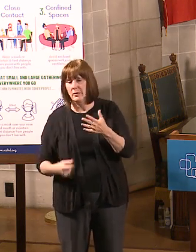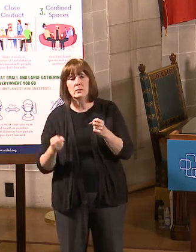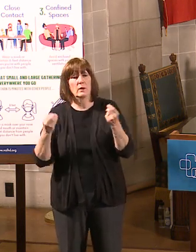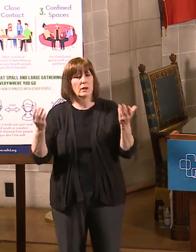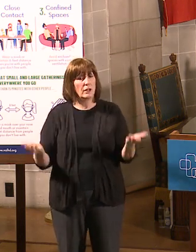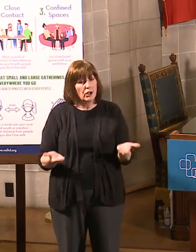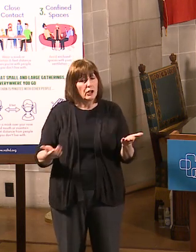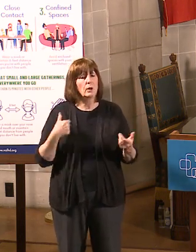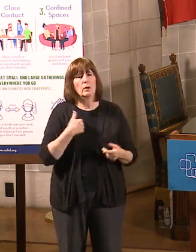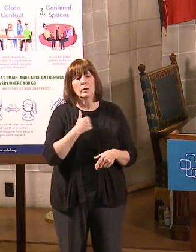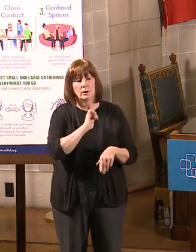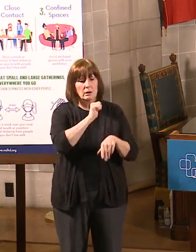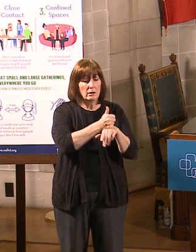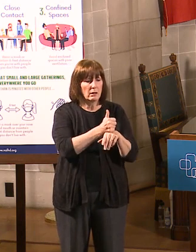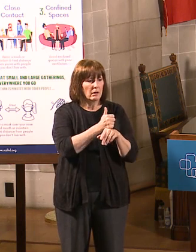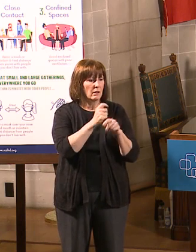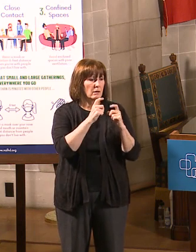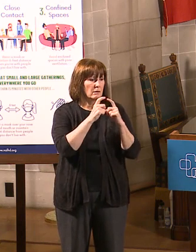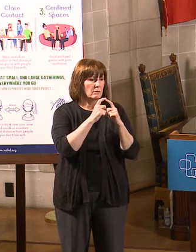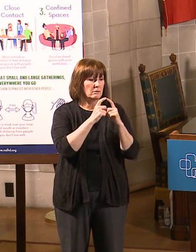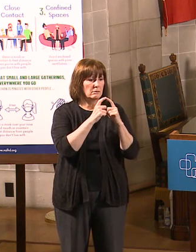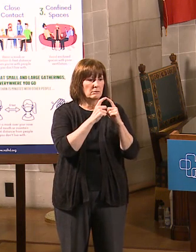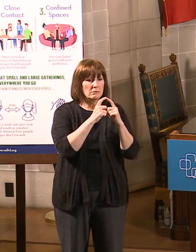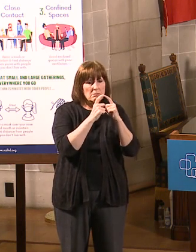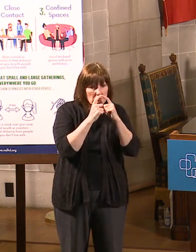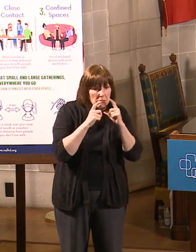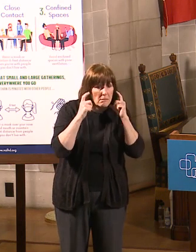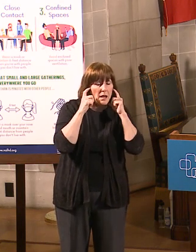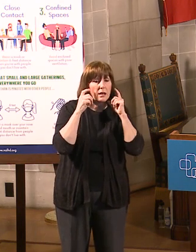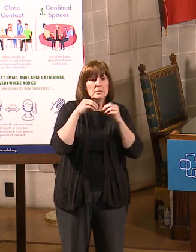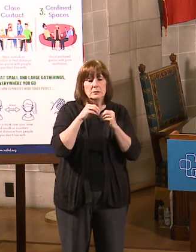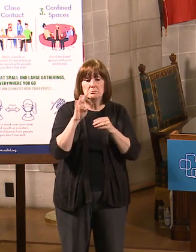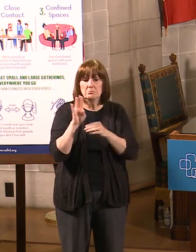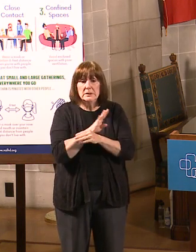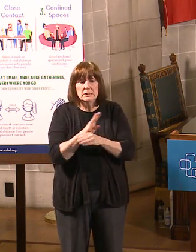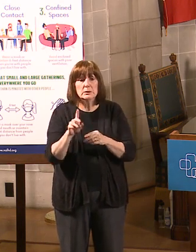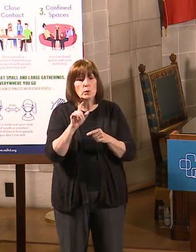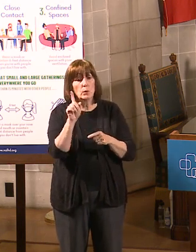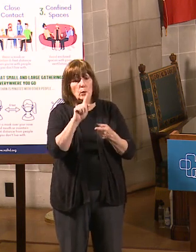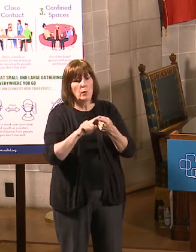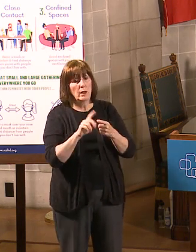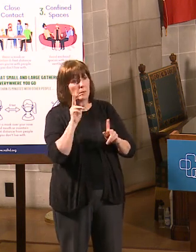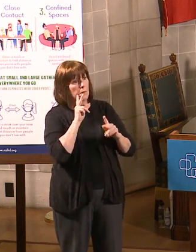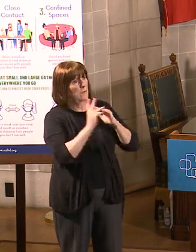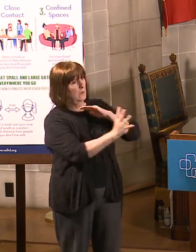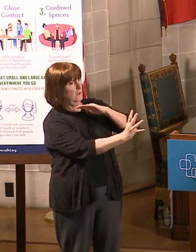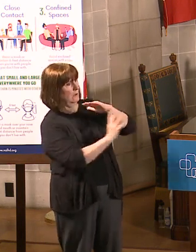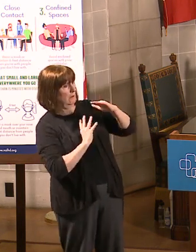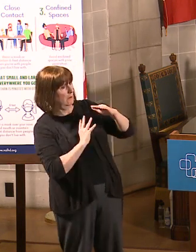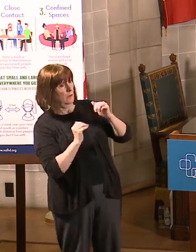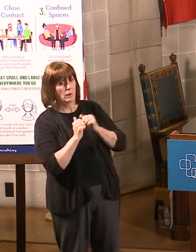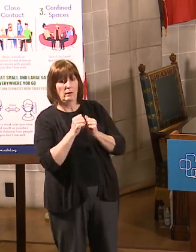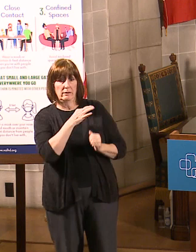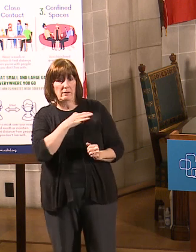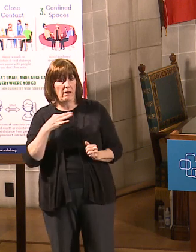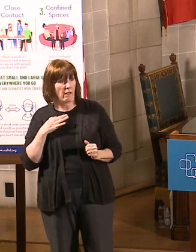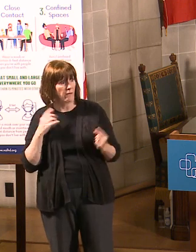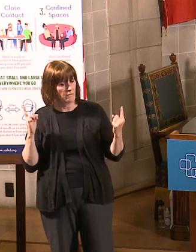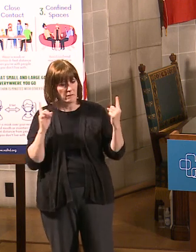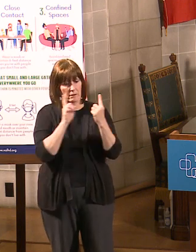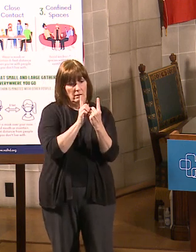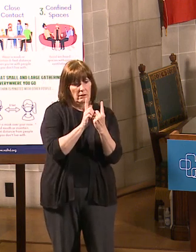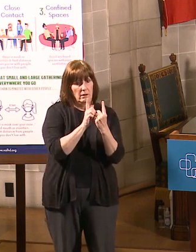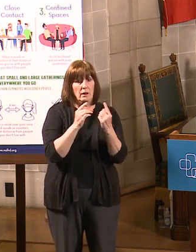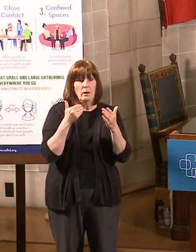we've implemented masks, for example, in businesses, we're going to be staff and patrons are going to be closer than 6 feet for 15 minutes as